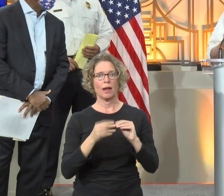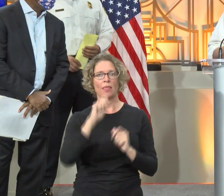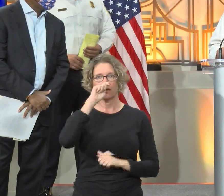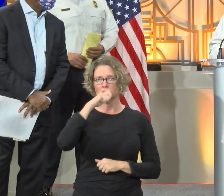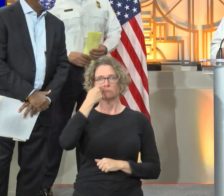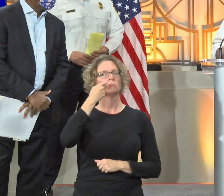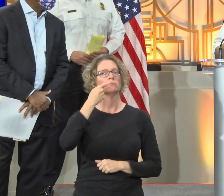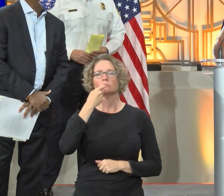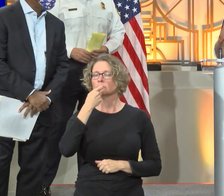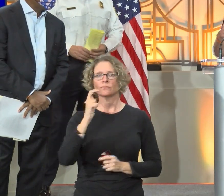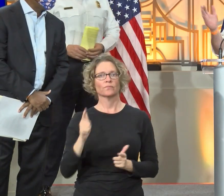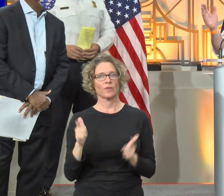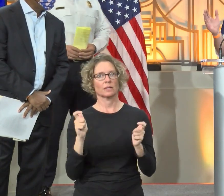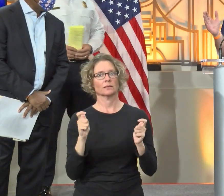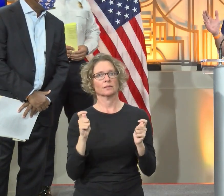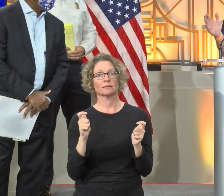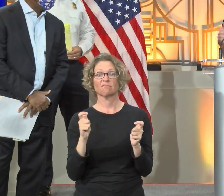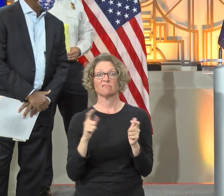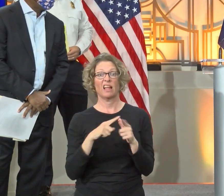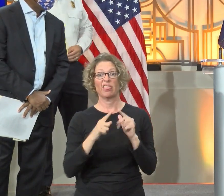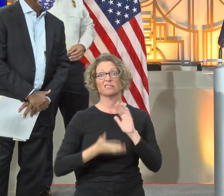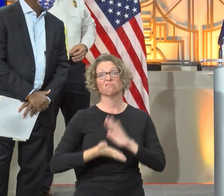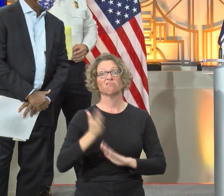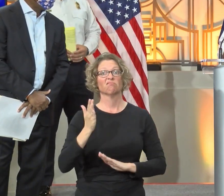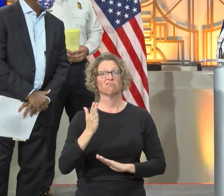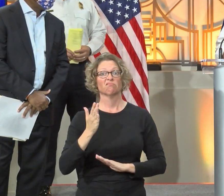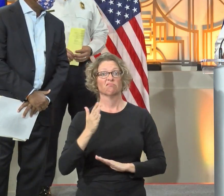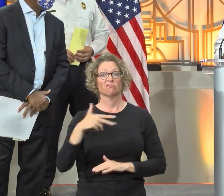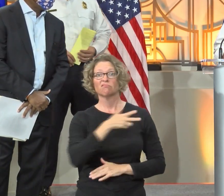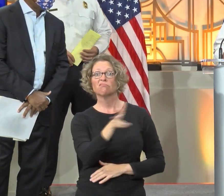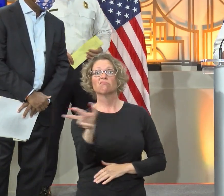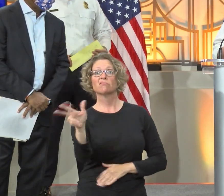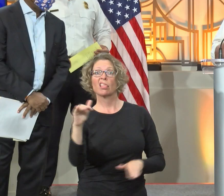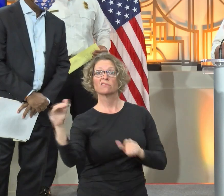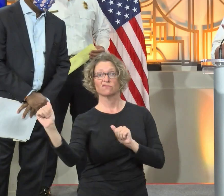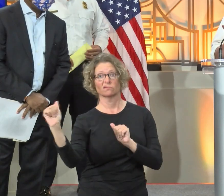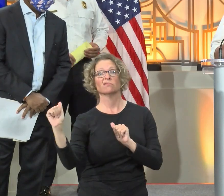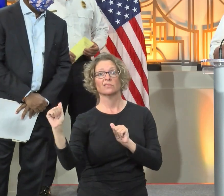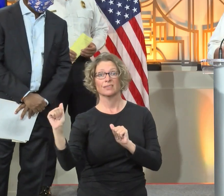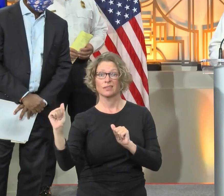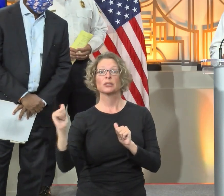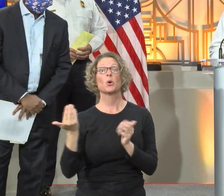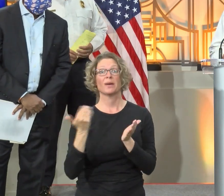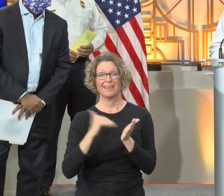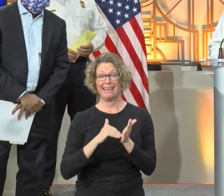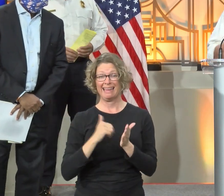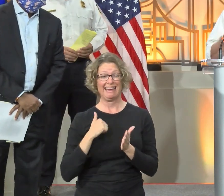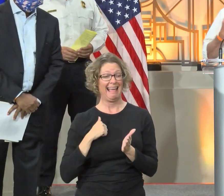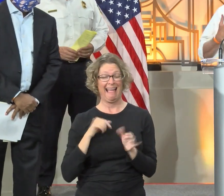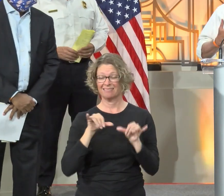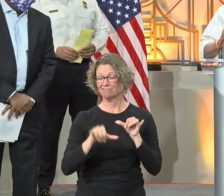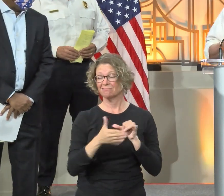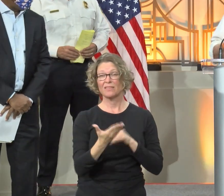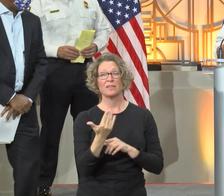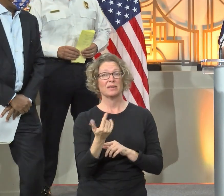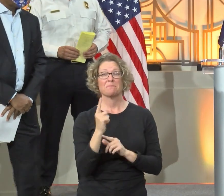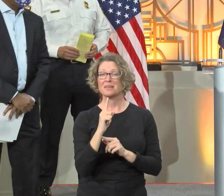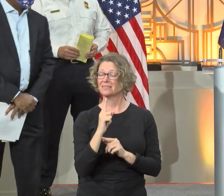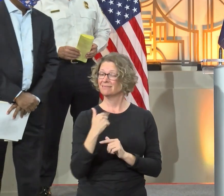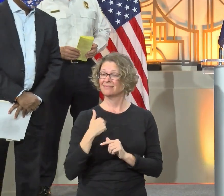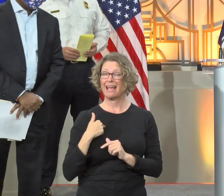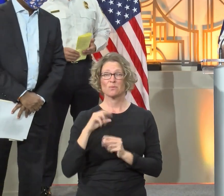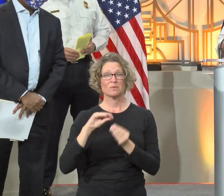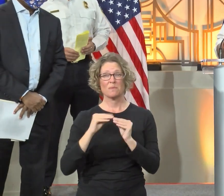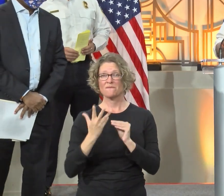very quick, and I was on my way. So I don't think I was there for more than 15 minutes, and I was the fifth car in line. So for people who are afraid